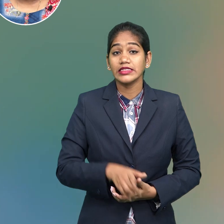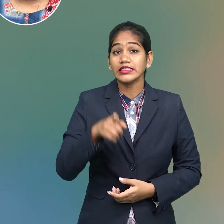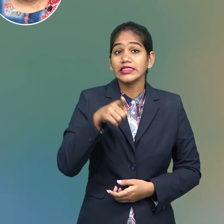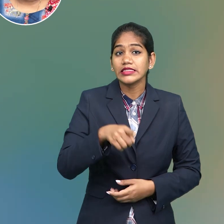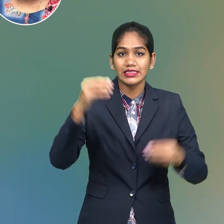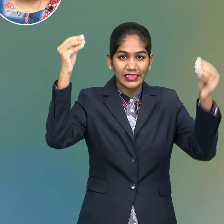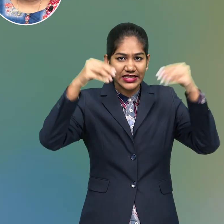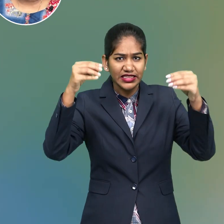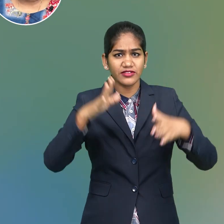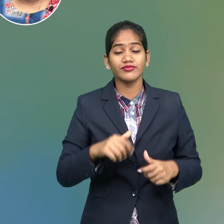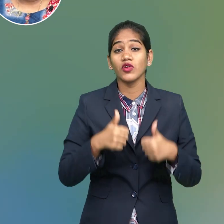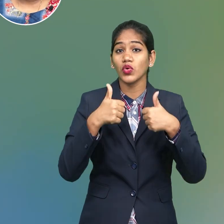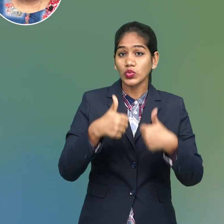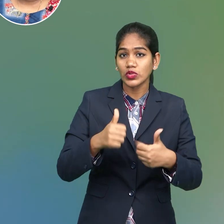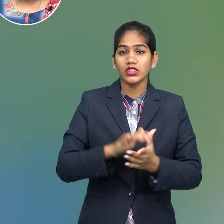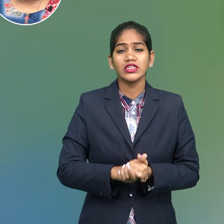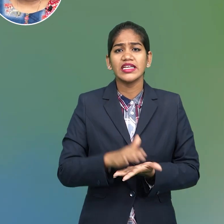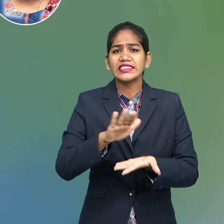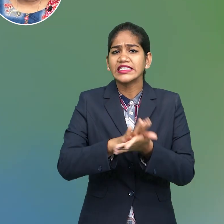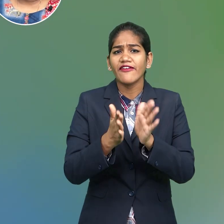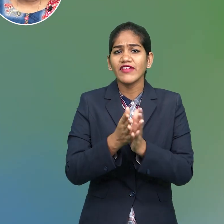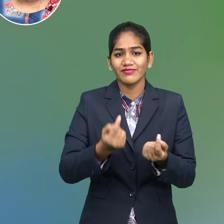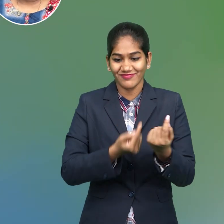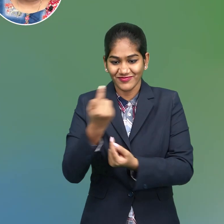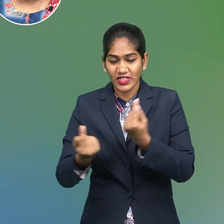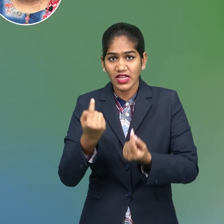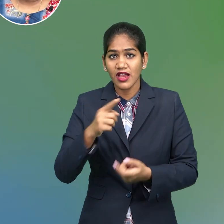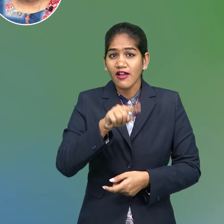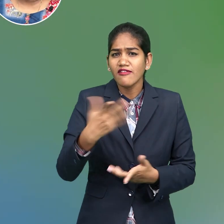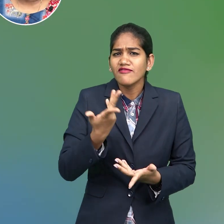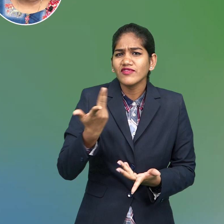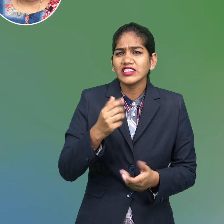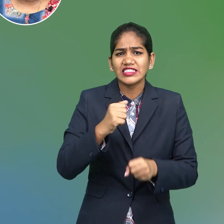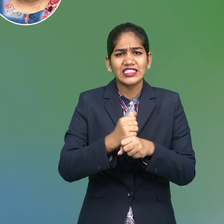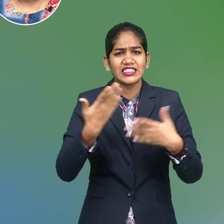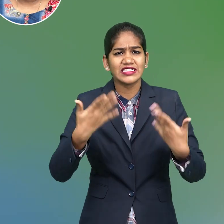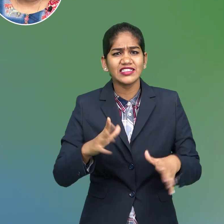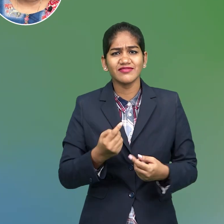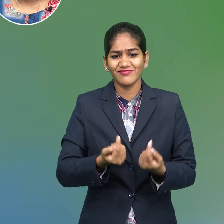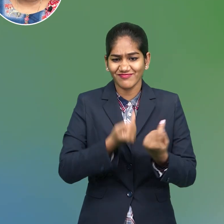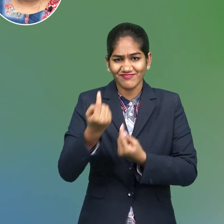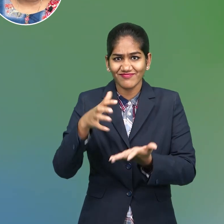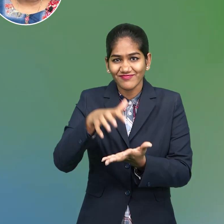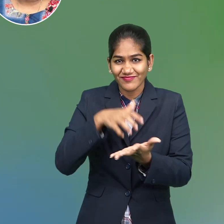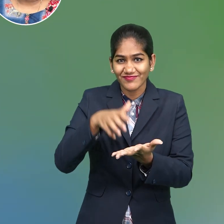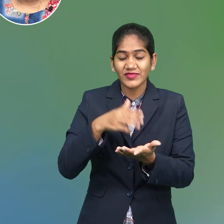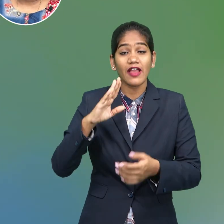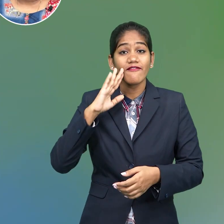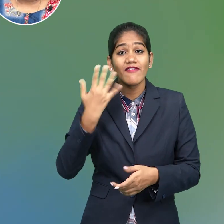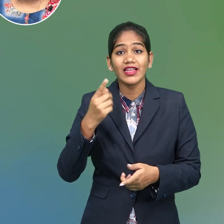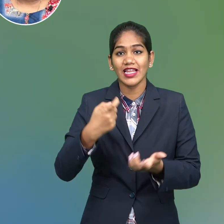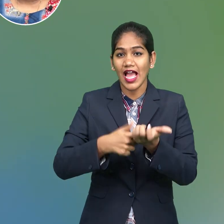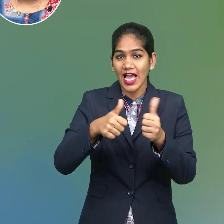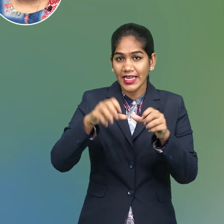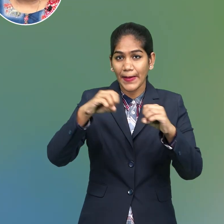This rainfall is a boon to wheat crop, which is generally cultivated in the Rabi season.